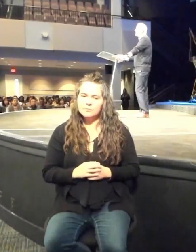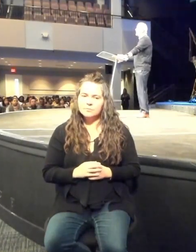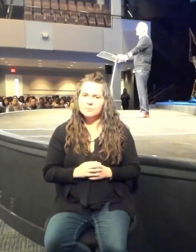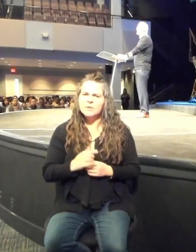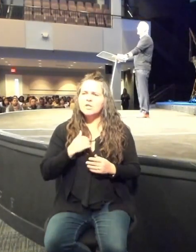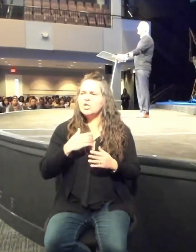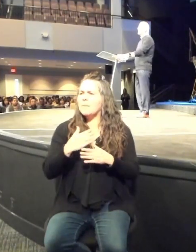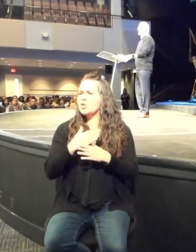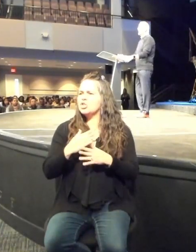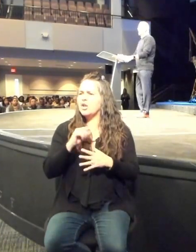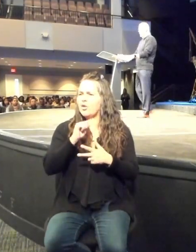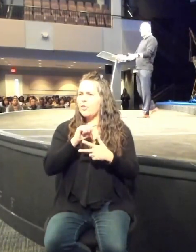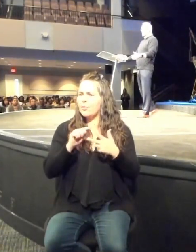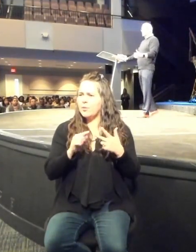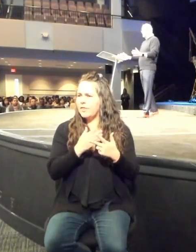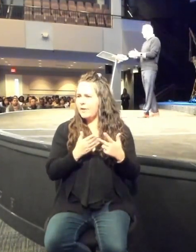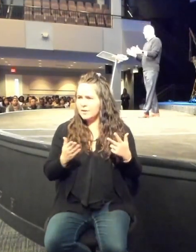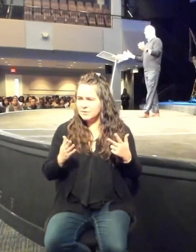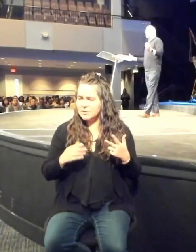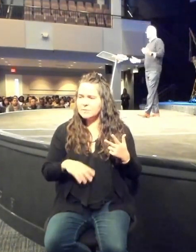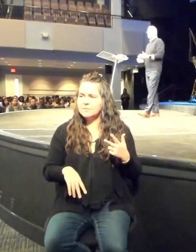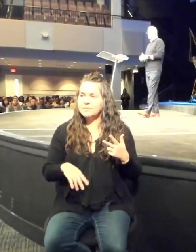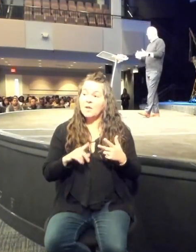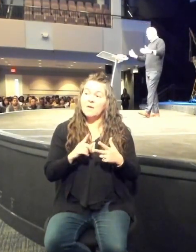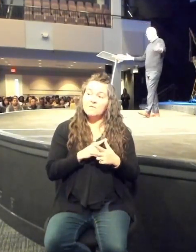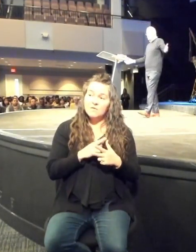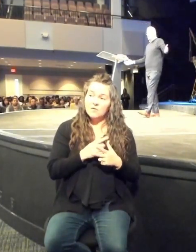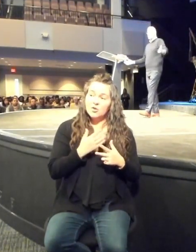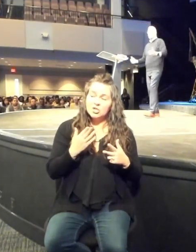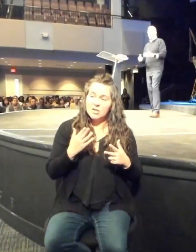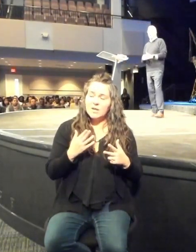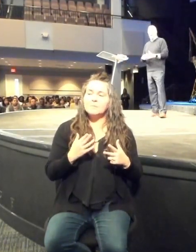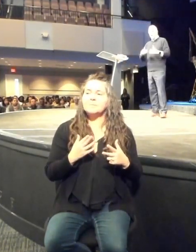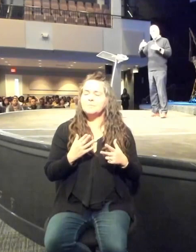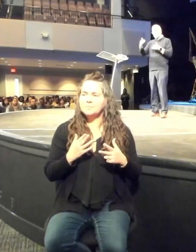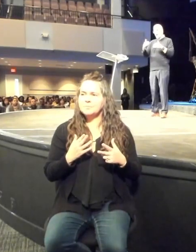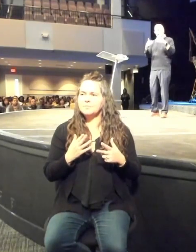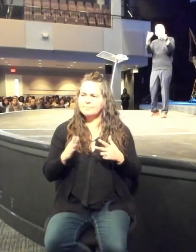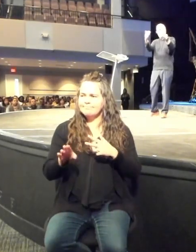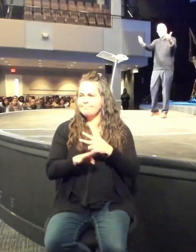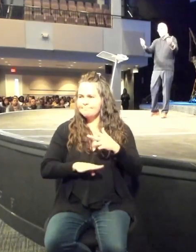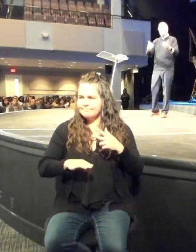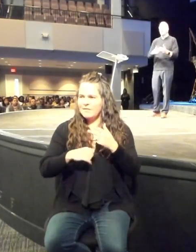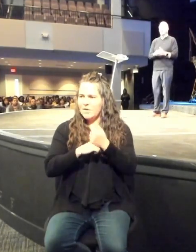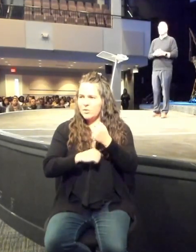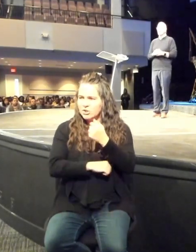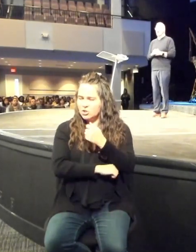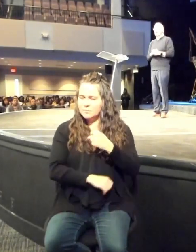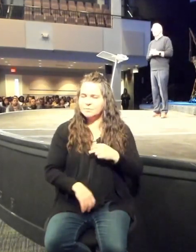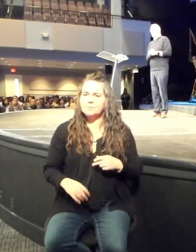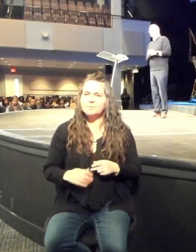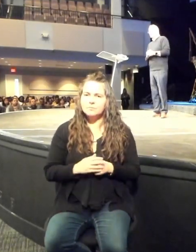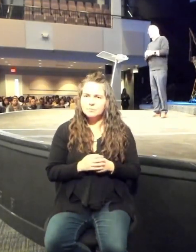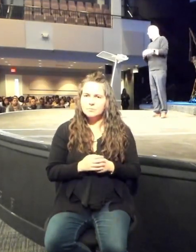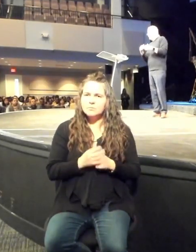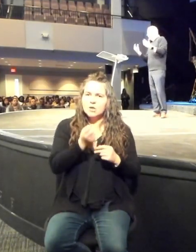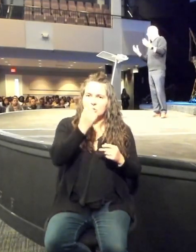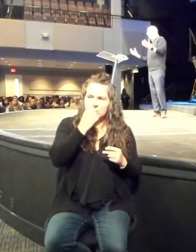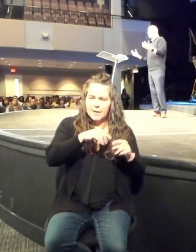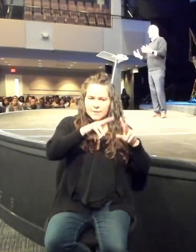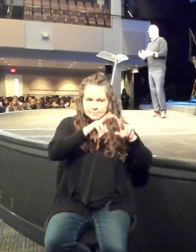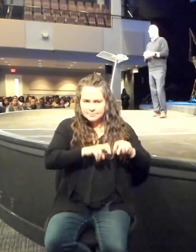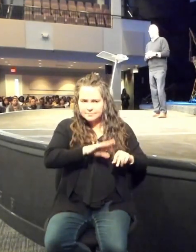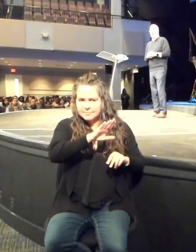share with you 3 things. The first thing is sort of foundational. I need to lay a foundation for understanding what we see in David's life and an